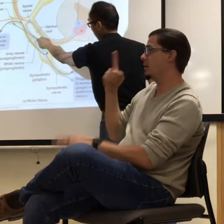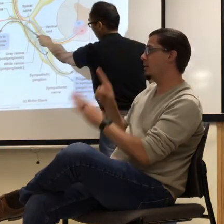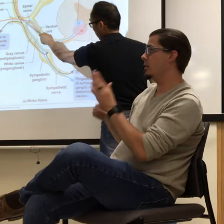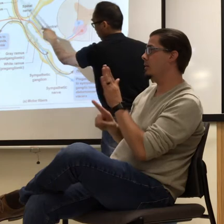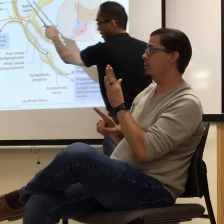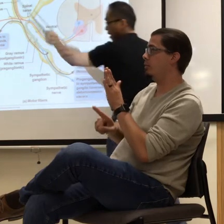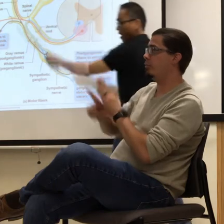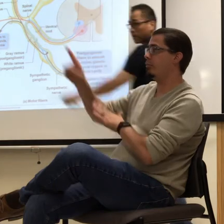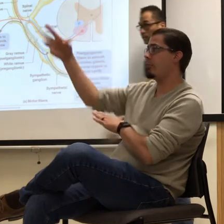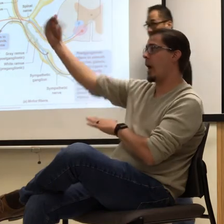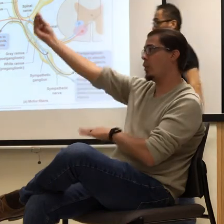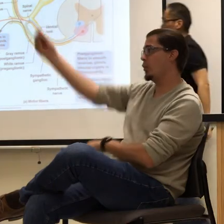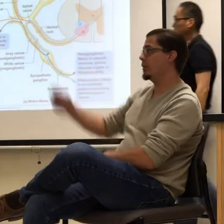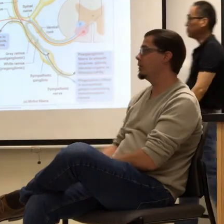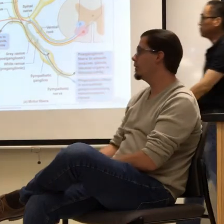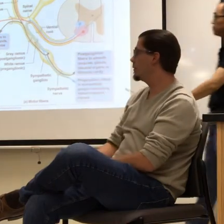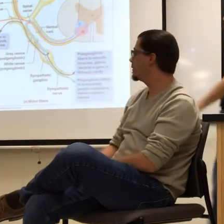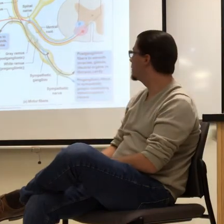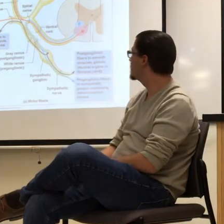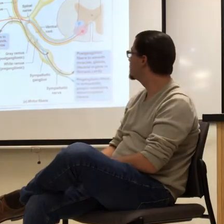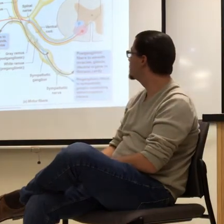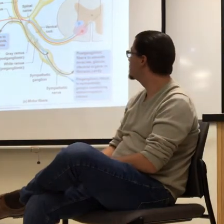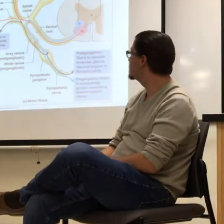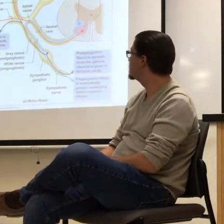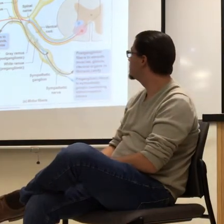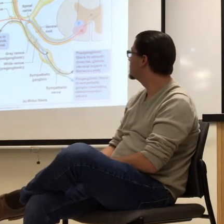here. Yeah.